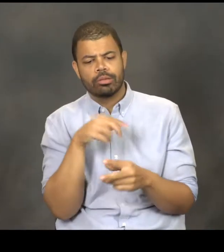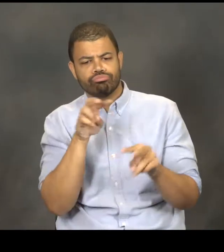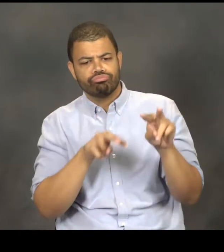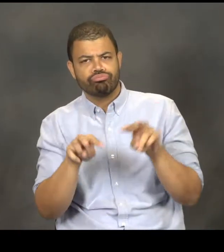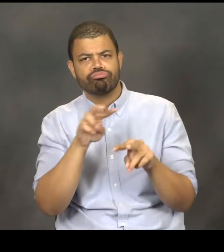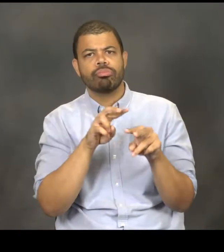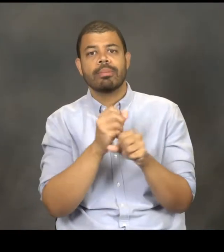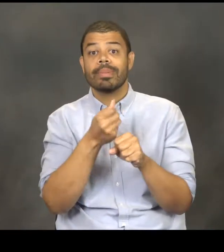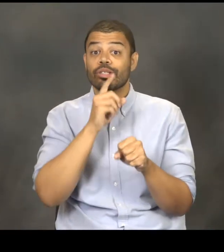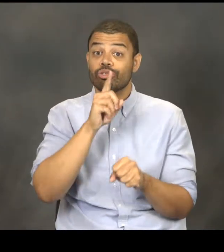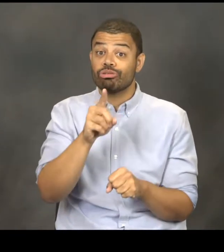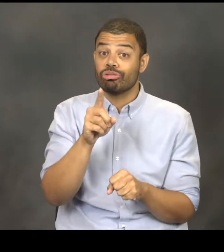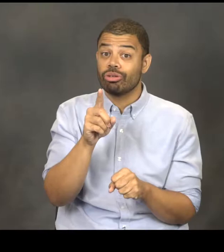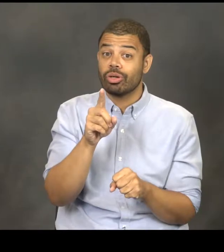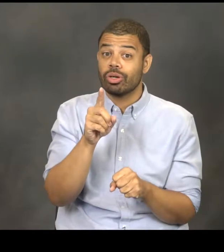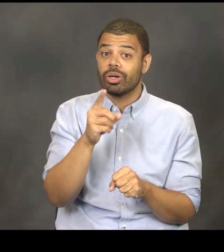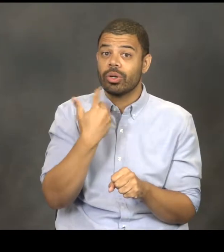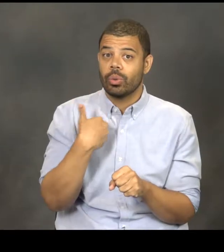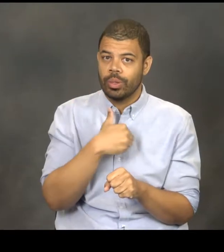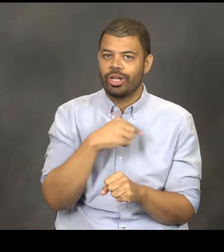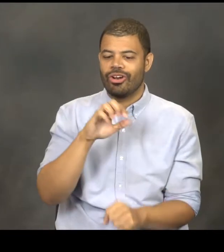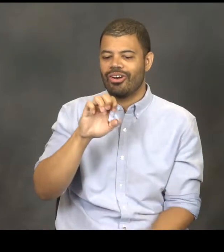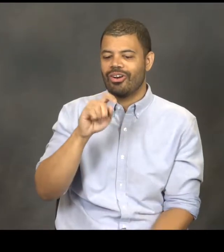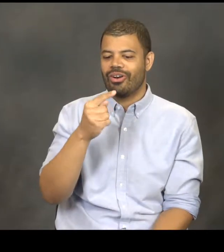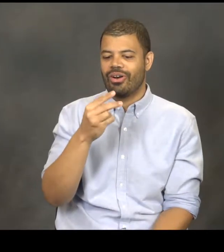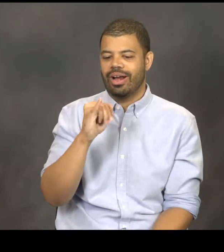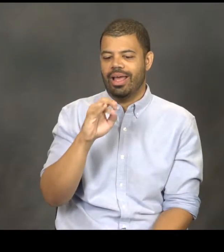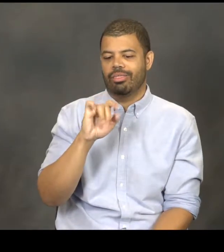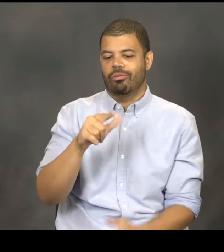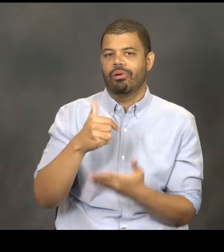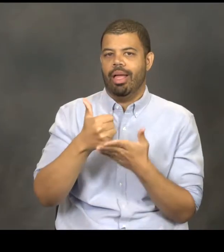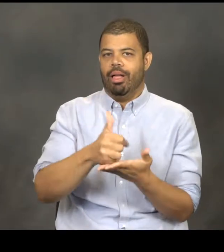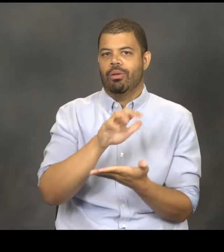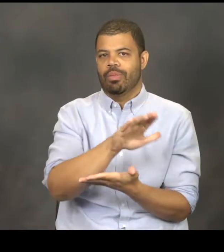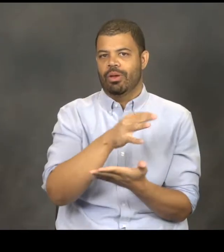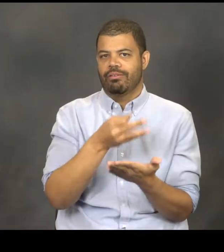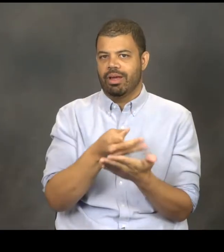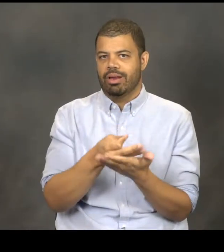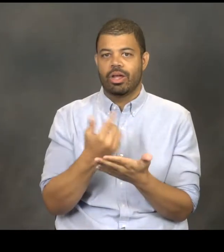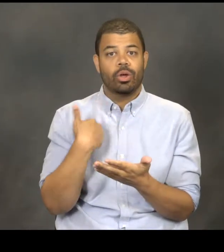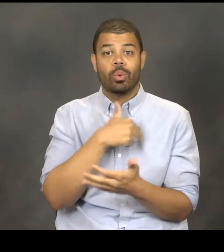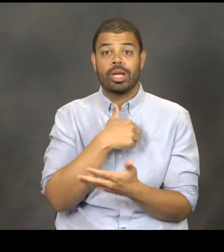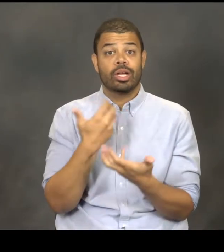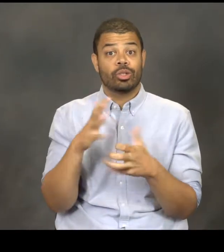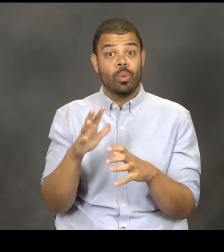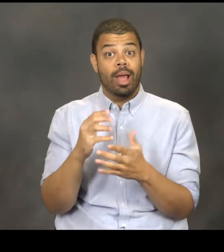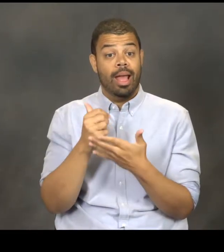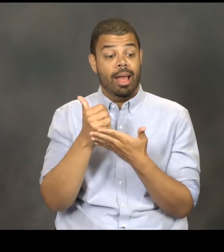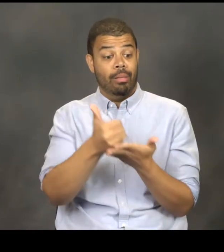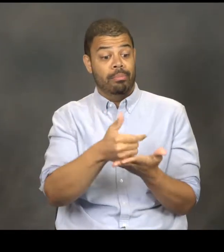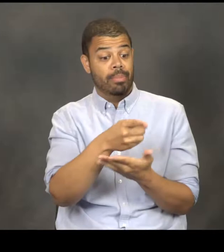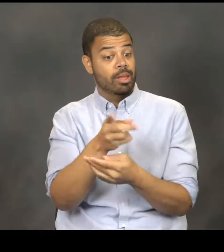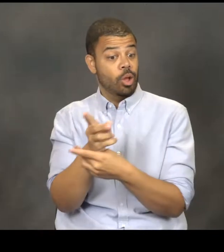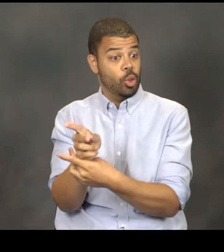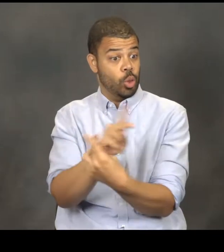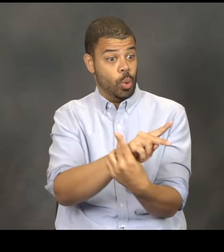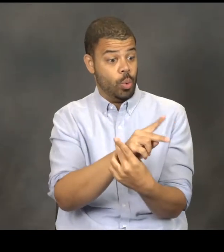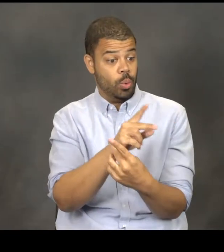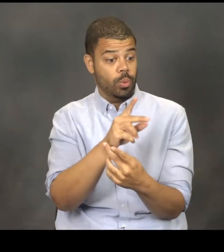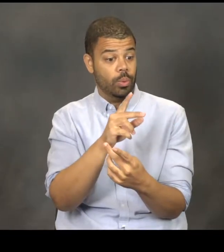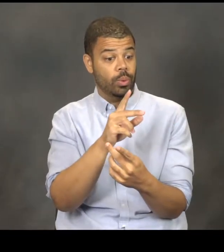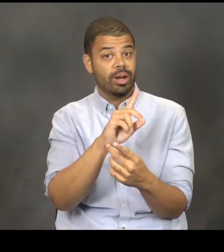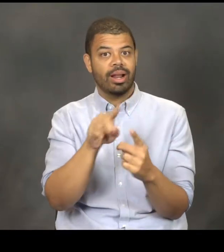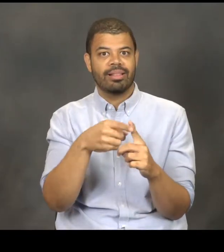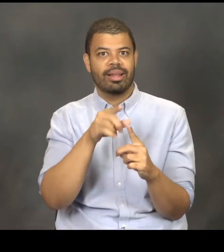that we're being ethical with their own finances, right? We don't want to put people in a position where